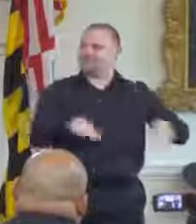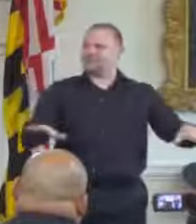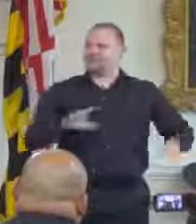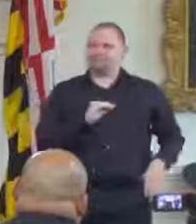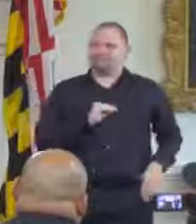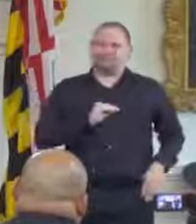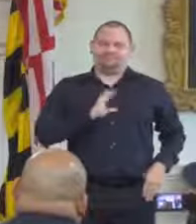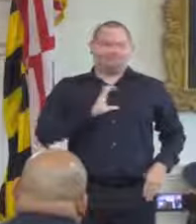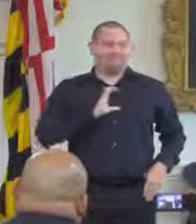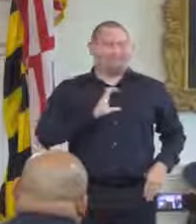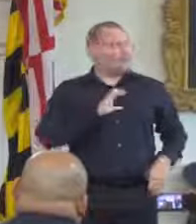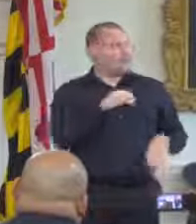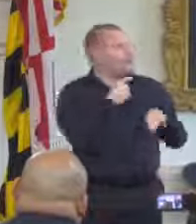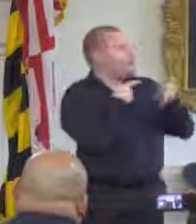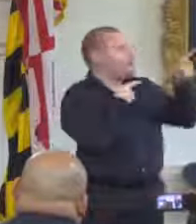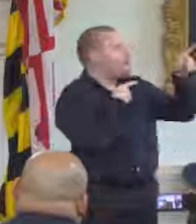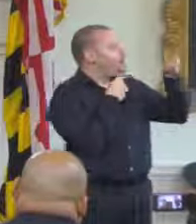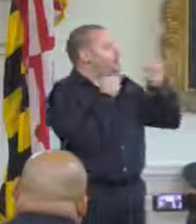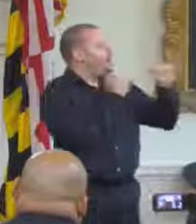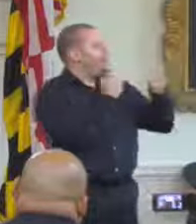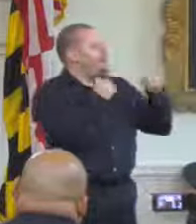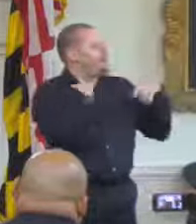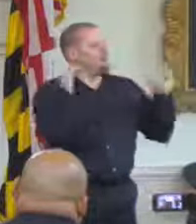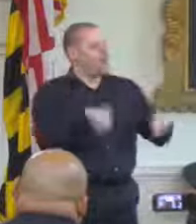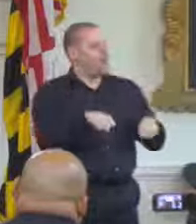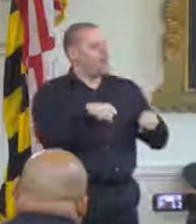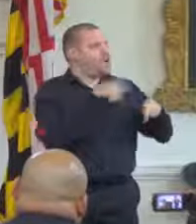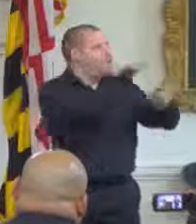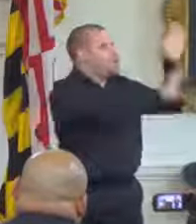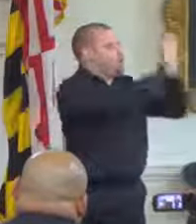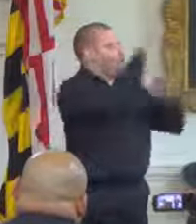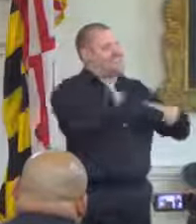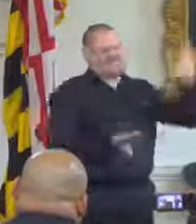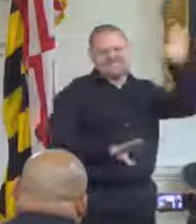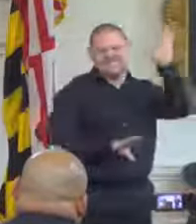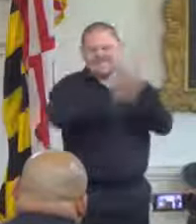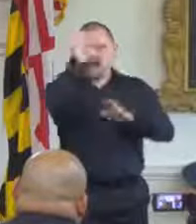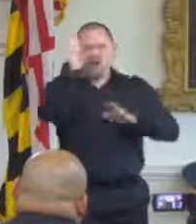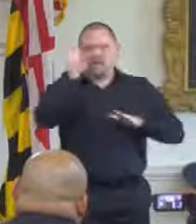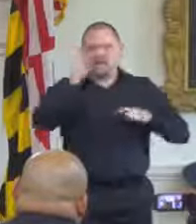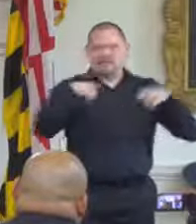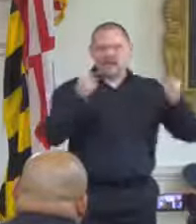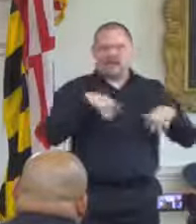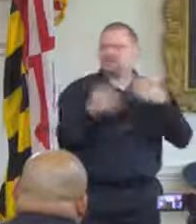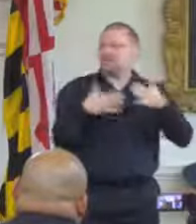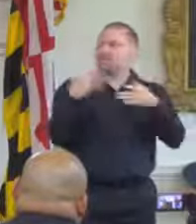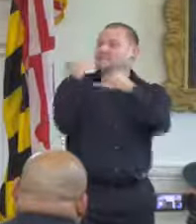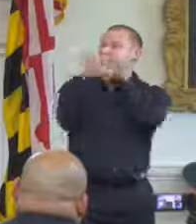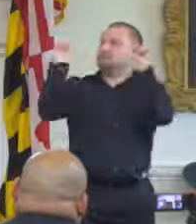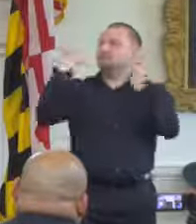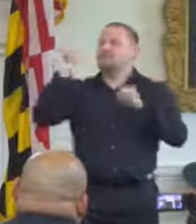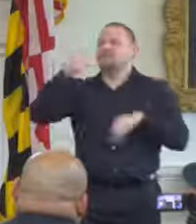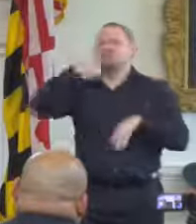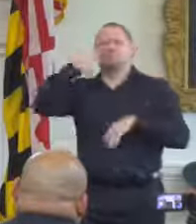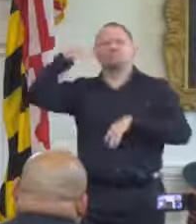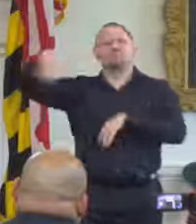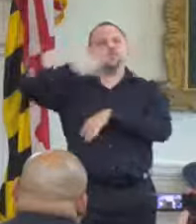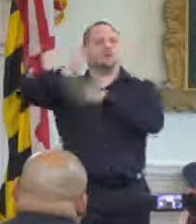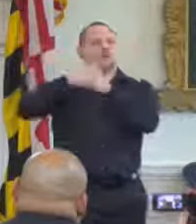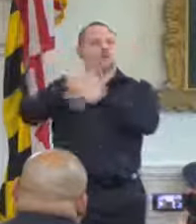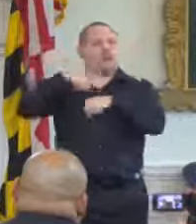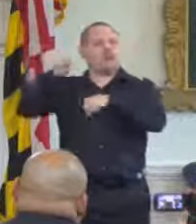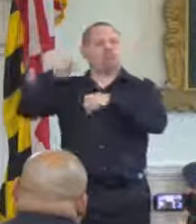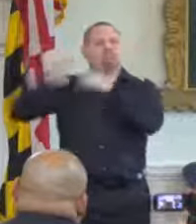world. Because, as Nyle puts it, every child deserves love and language.